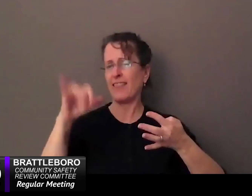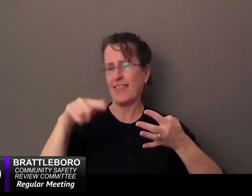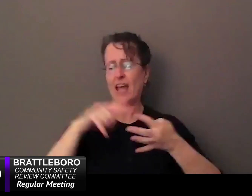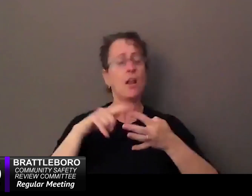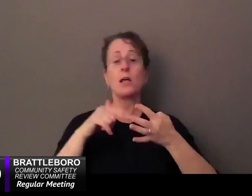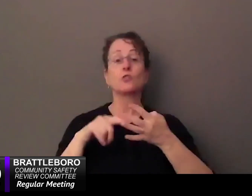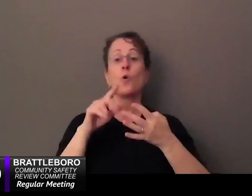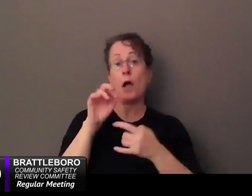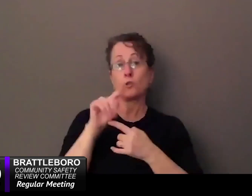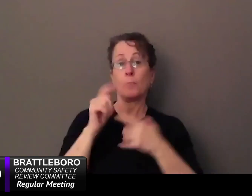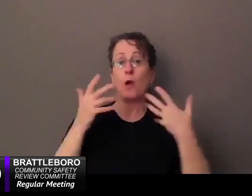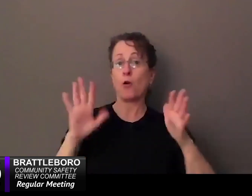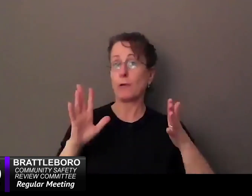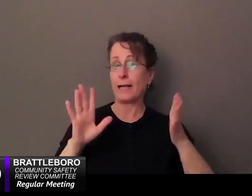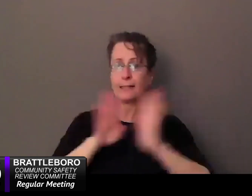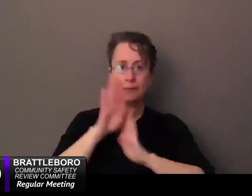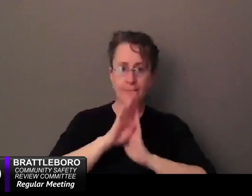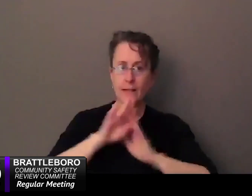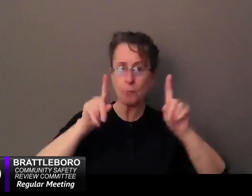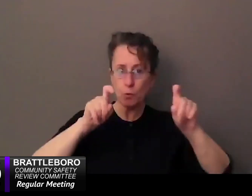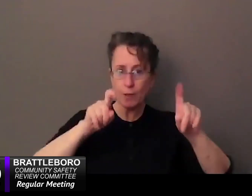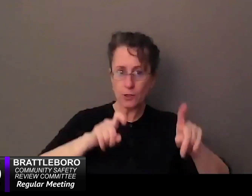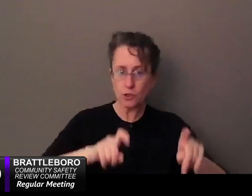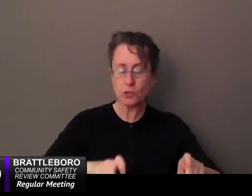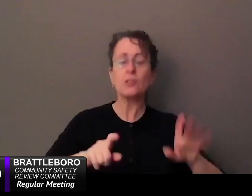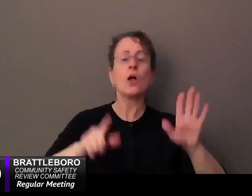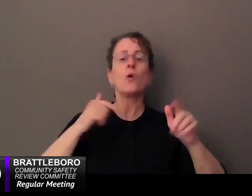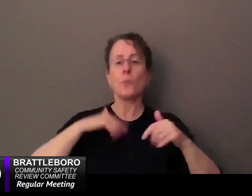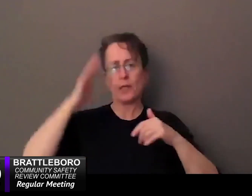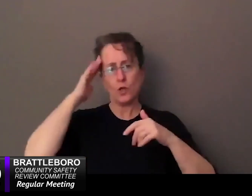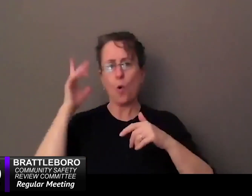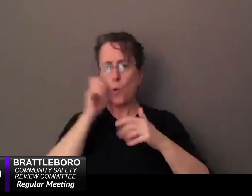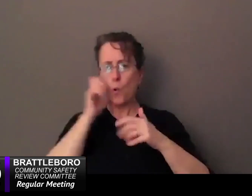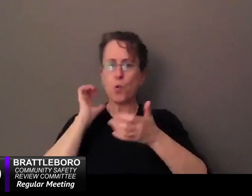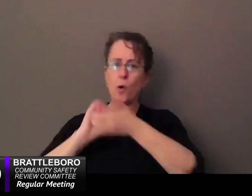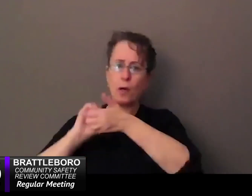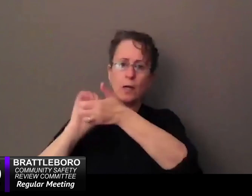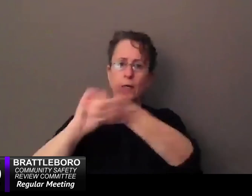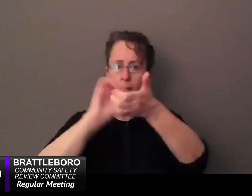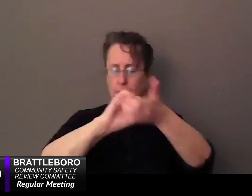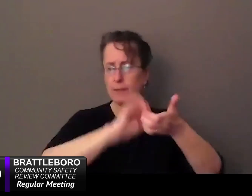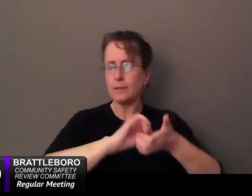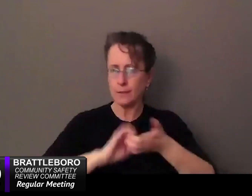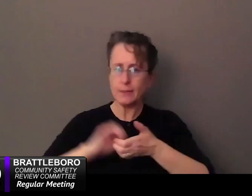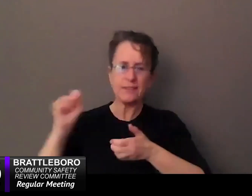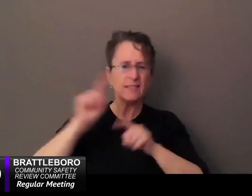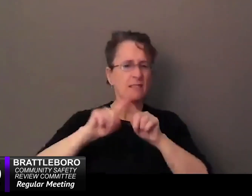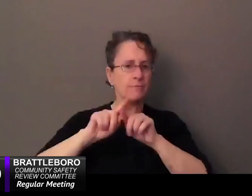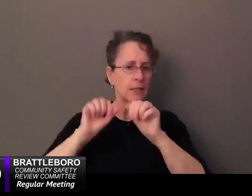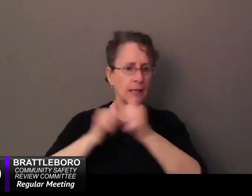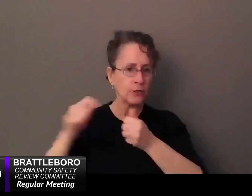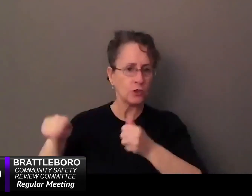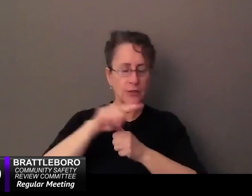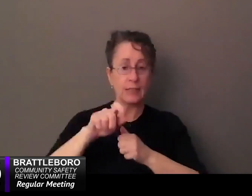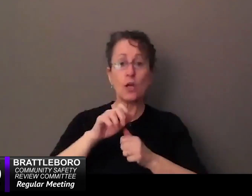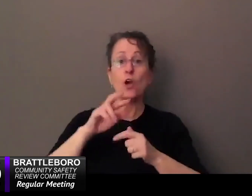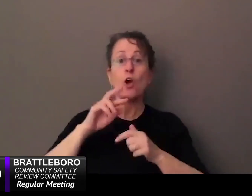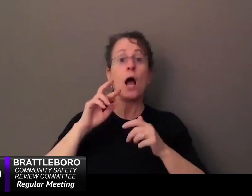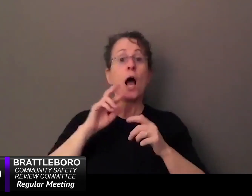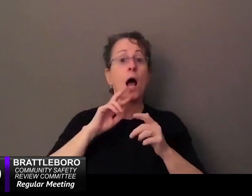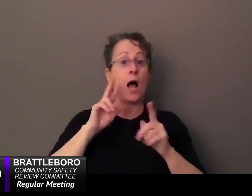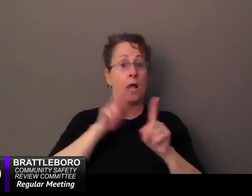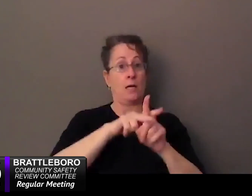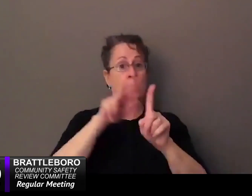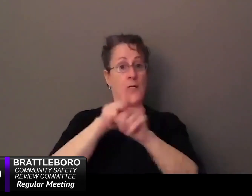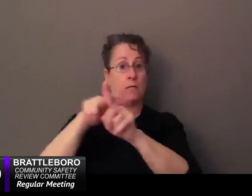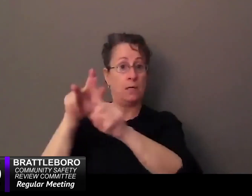questions, we're clear about who we're collaborating with, we're clear about who's doing what, and